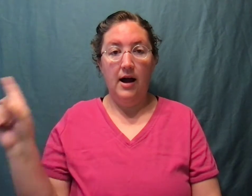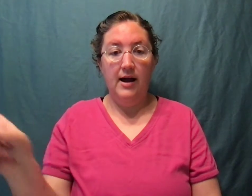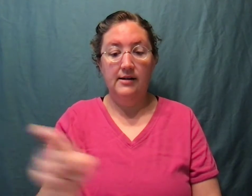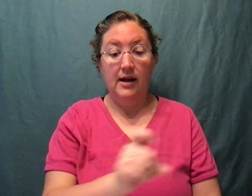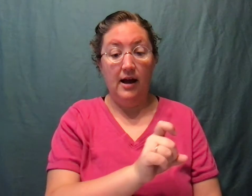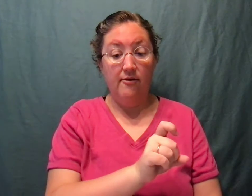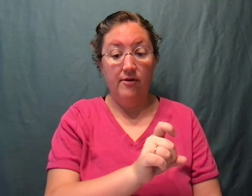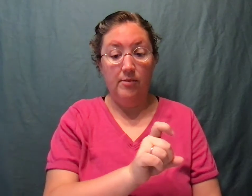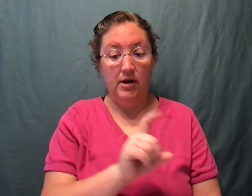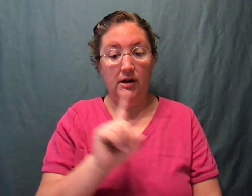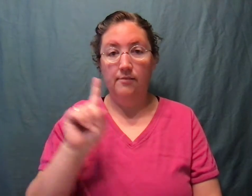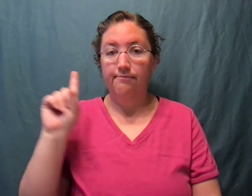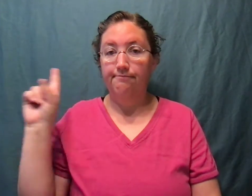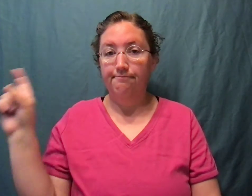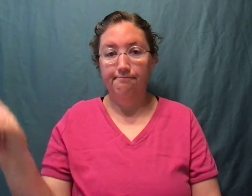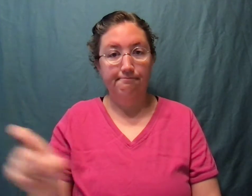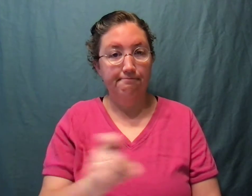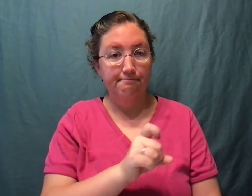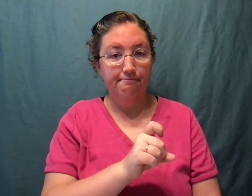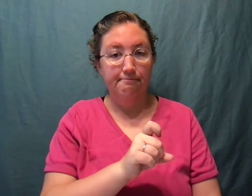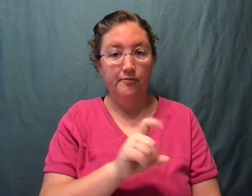ask everybody.